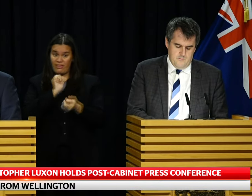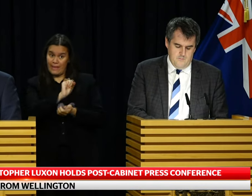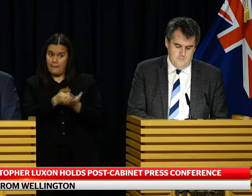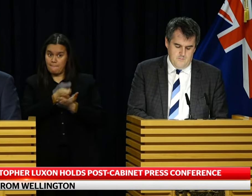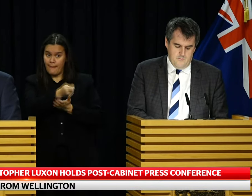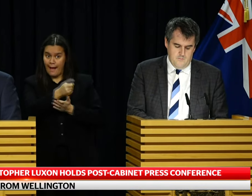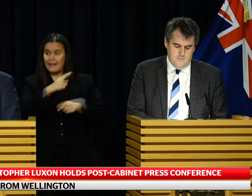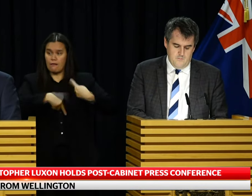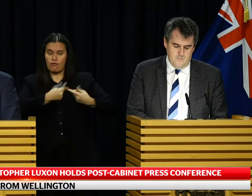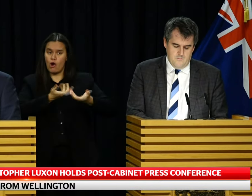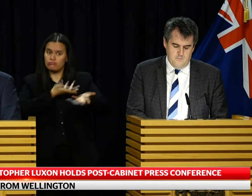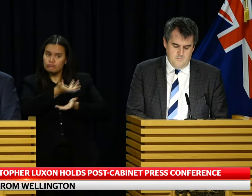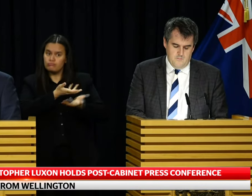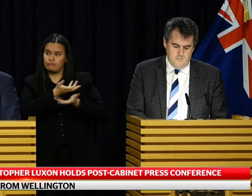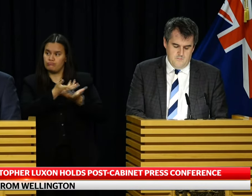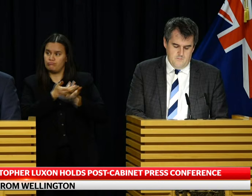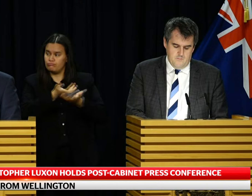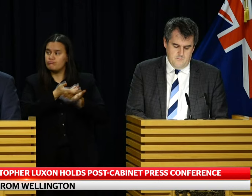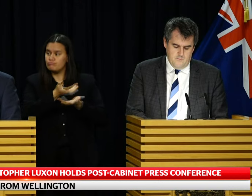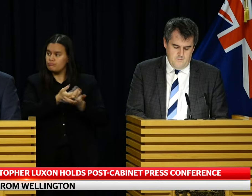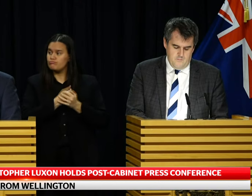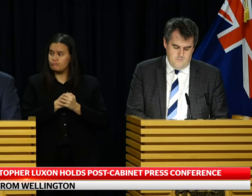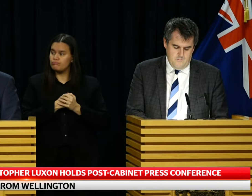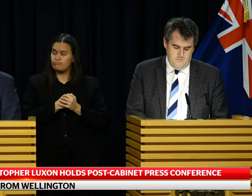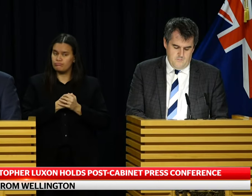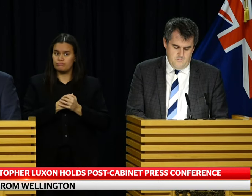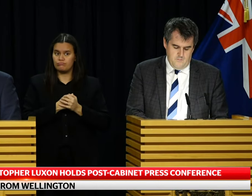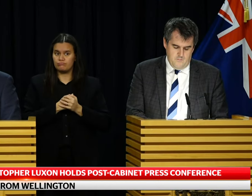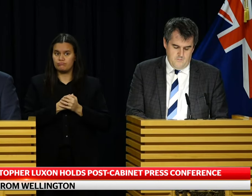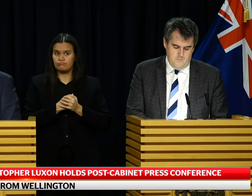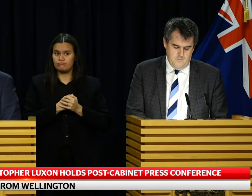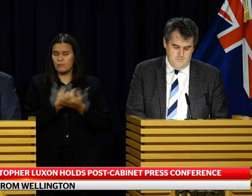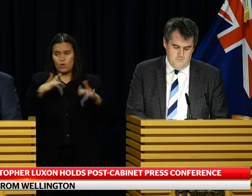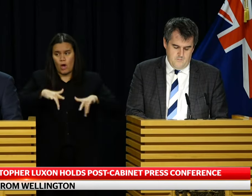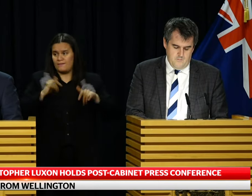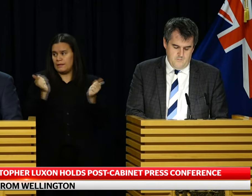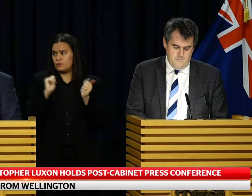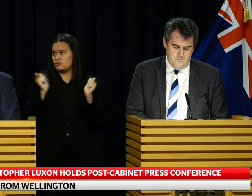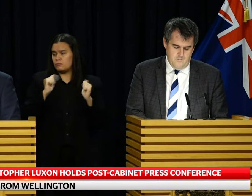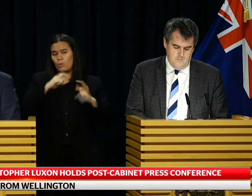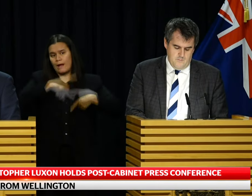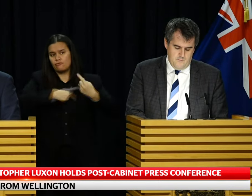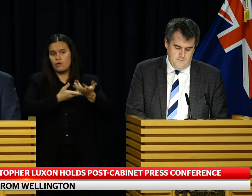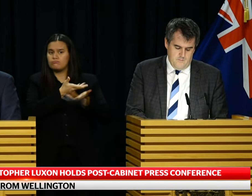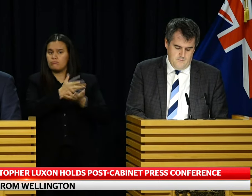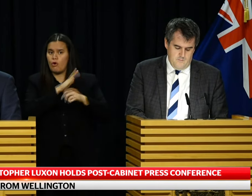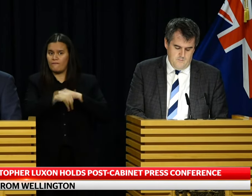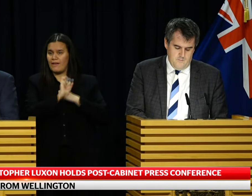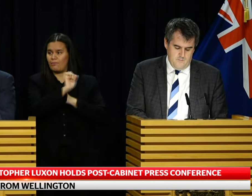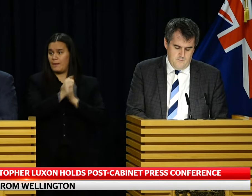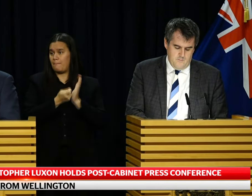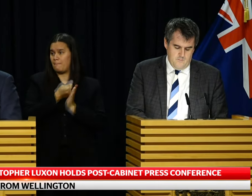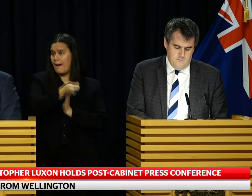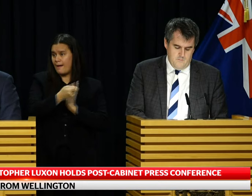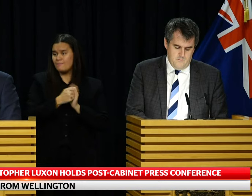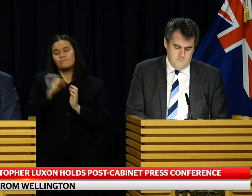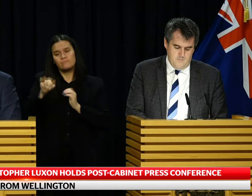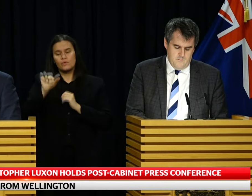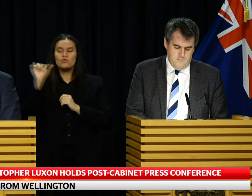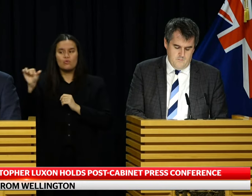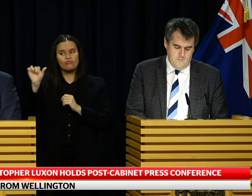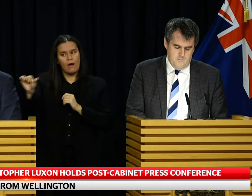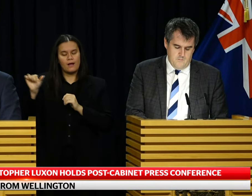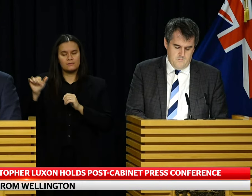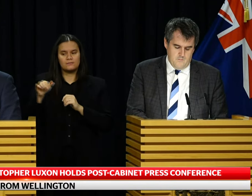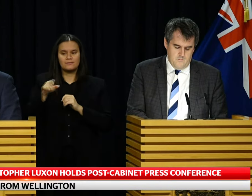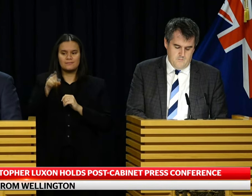to negotiate in good faith with them, and I'm sure there's a wee way to go with that, but we'll continue that conversation. Yes, I got my numbers wrong in my interview with